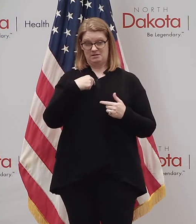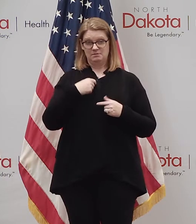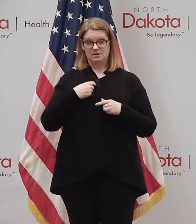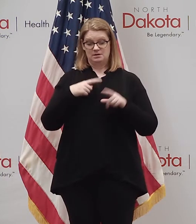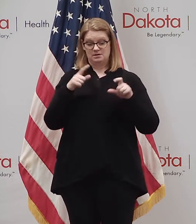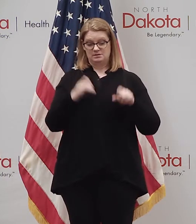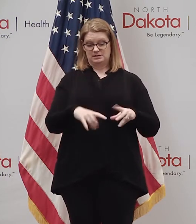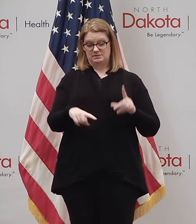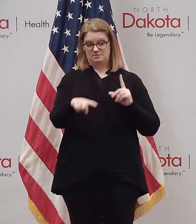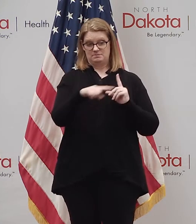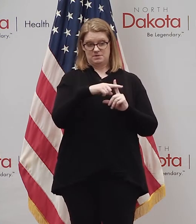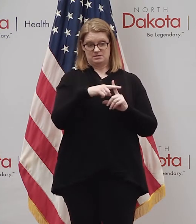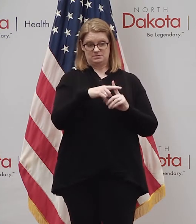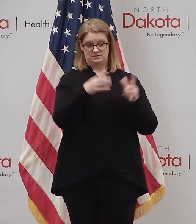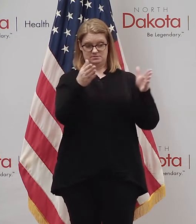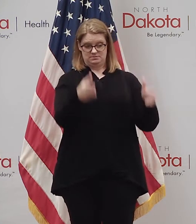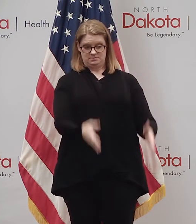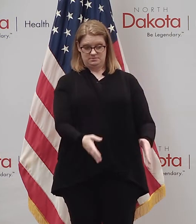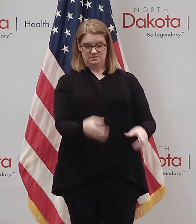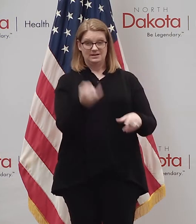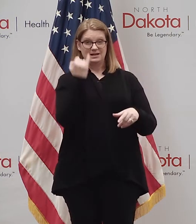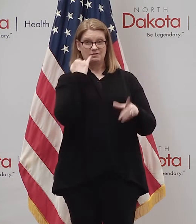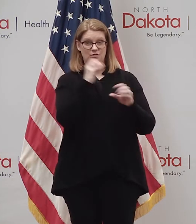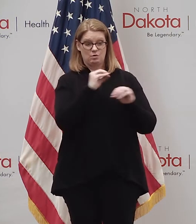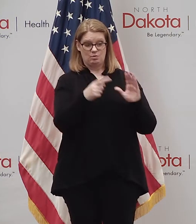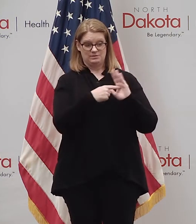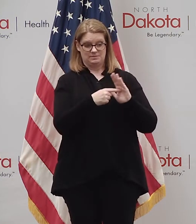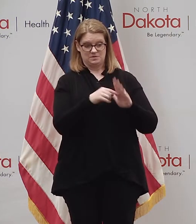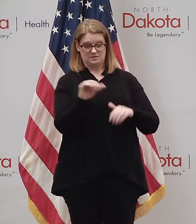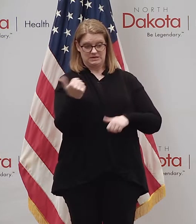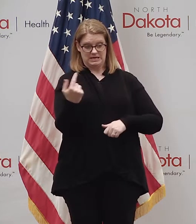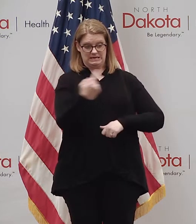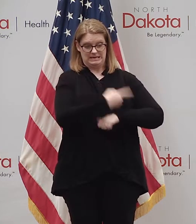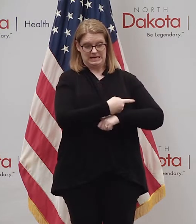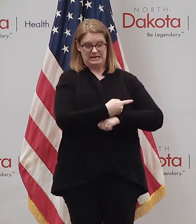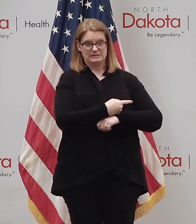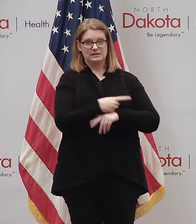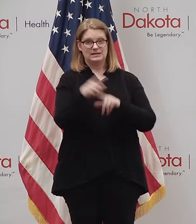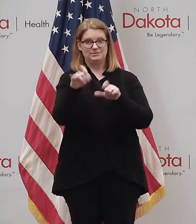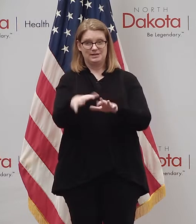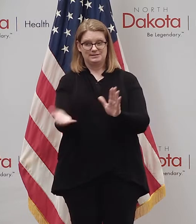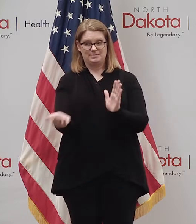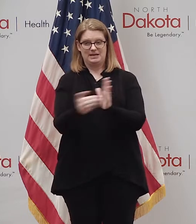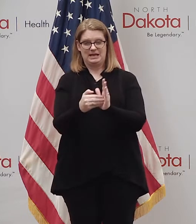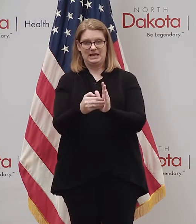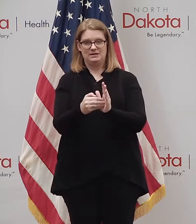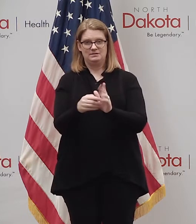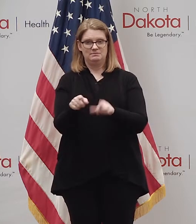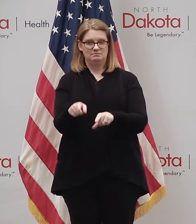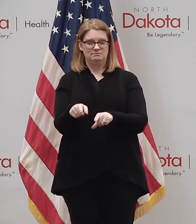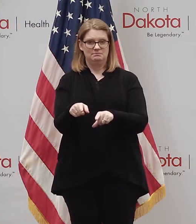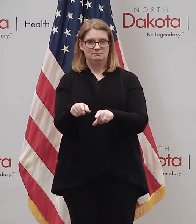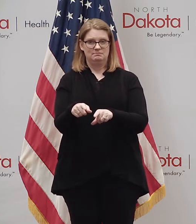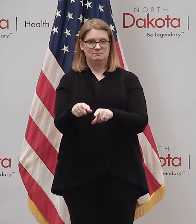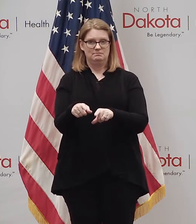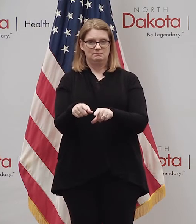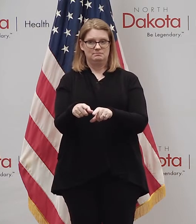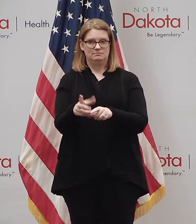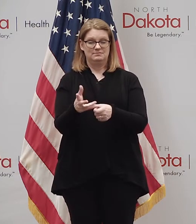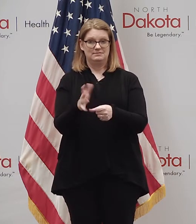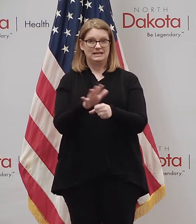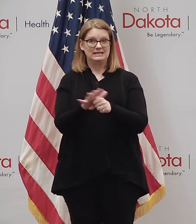tested positive, and if they're asymptomatic for 10 days and you test them again, the possibility of having